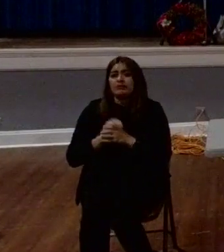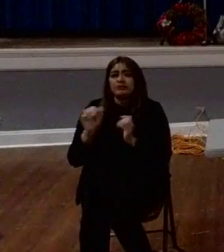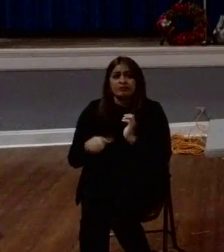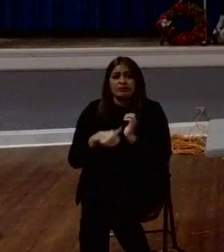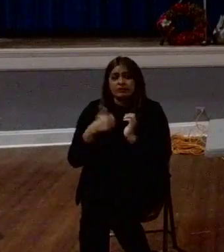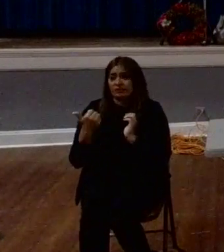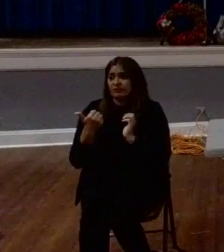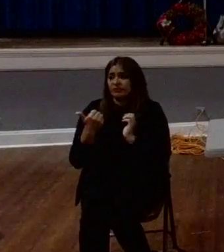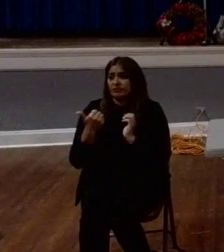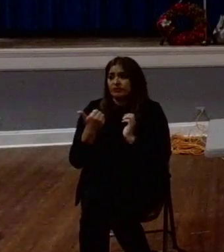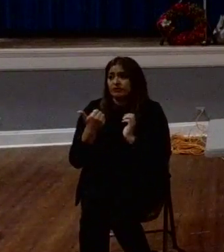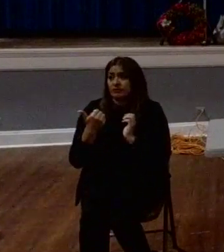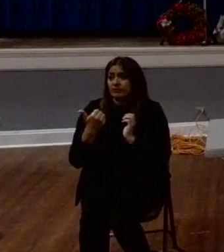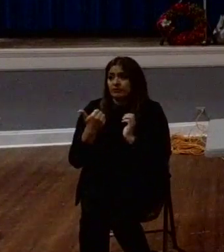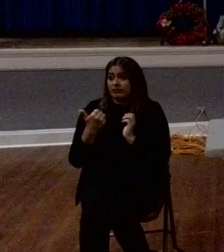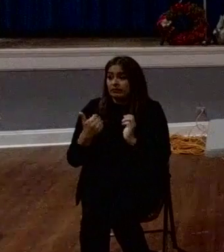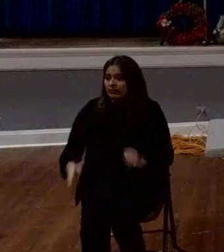Excuse me.